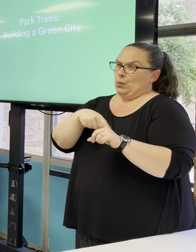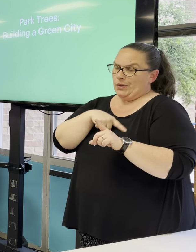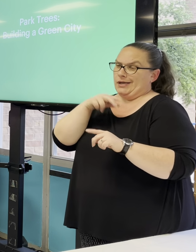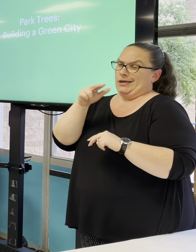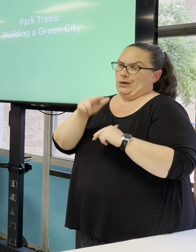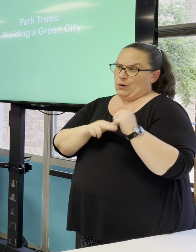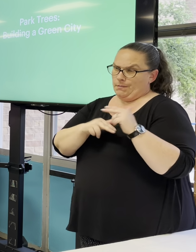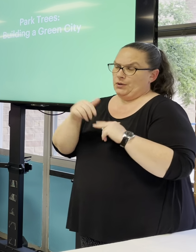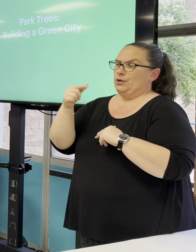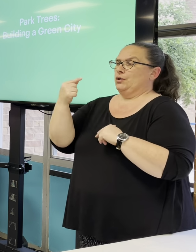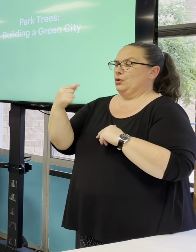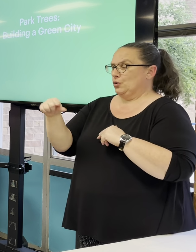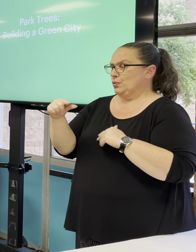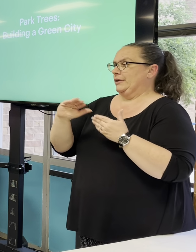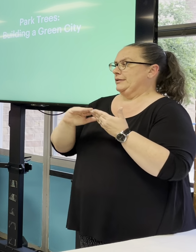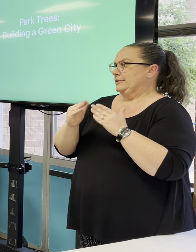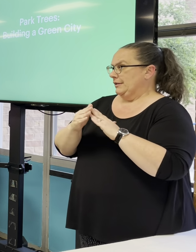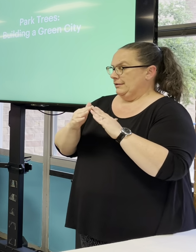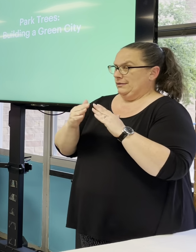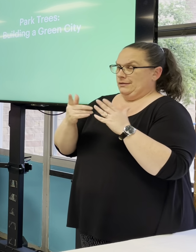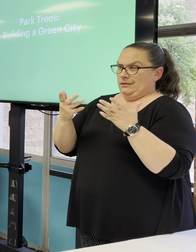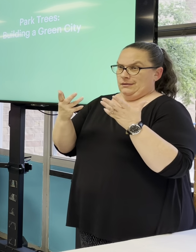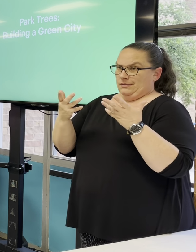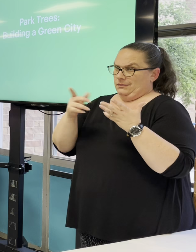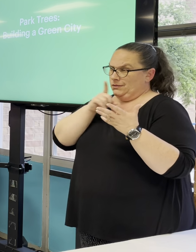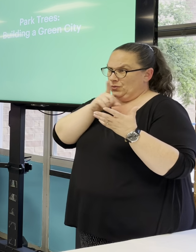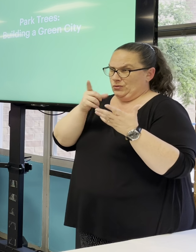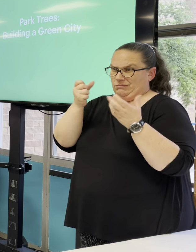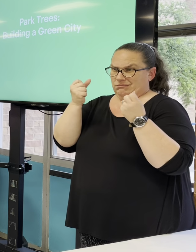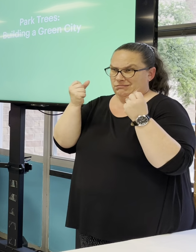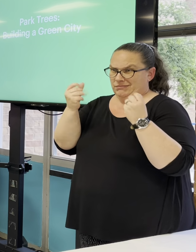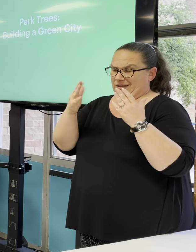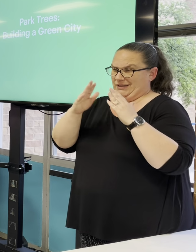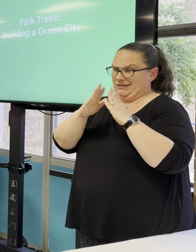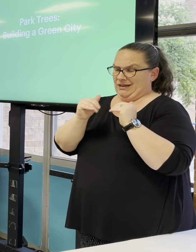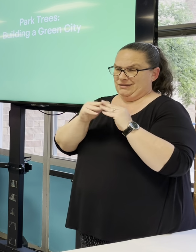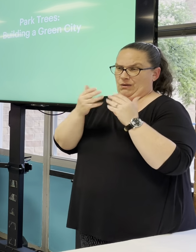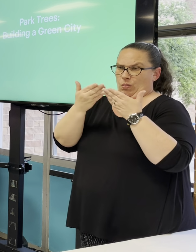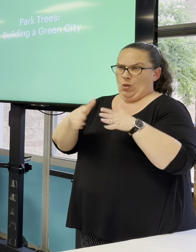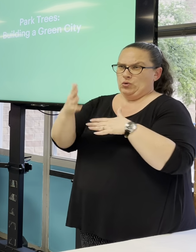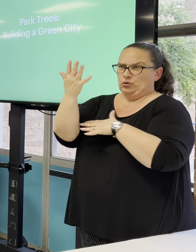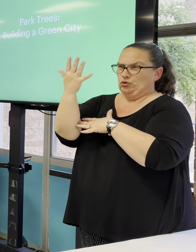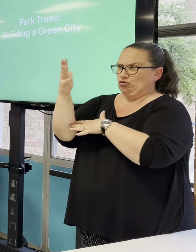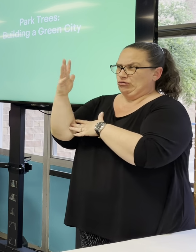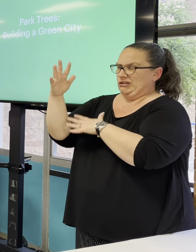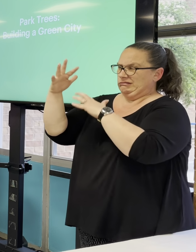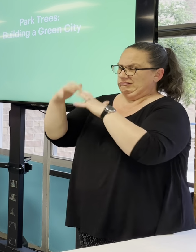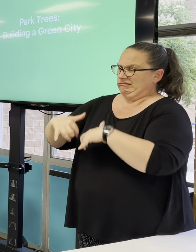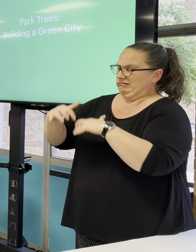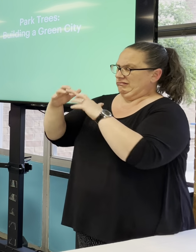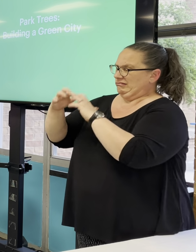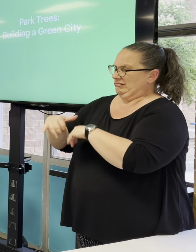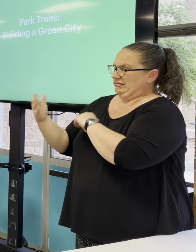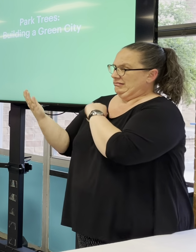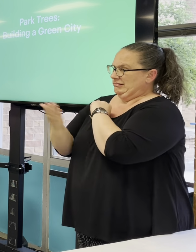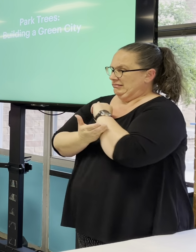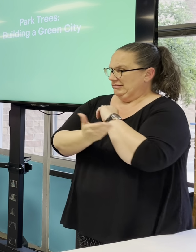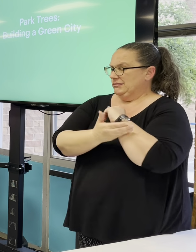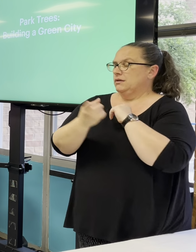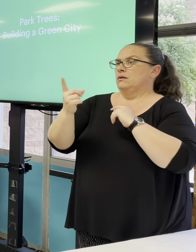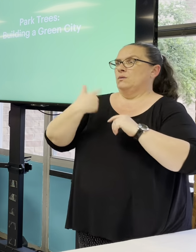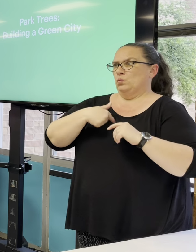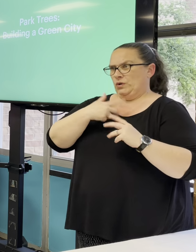green city. There's been a tremendous loss of tree canopy in downtown. So every opportunity as part of the Greenway